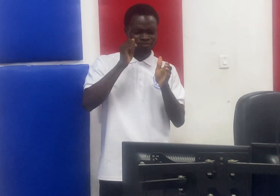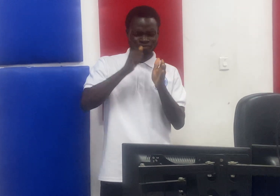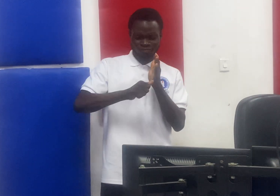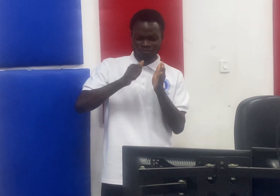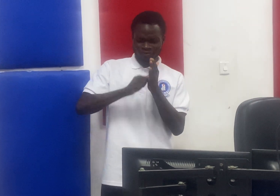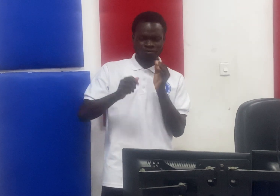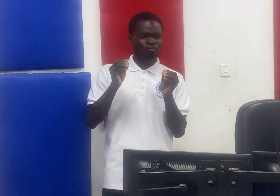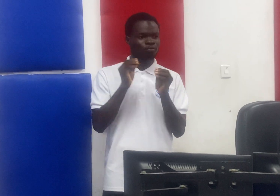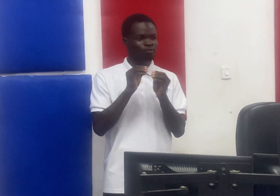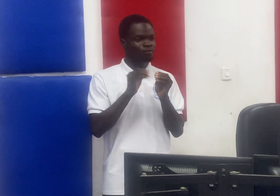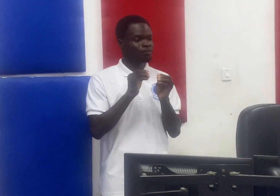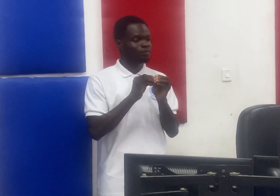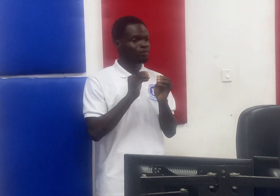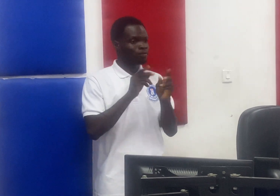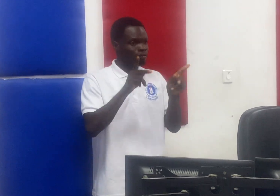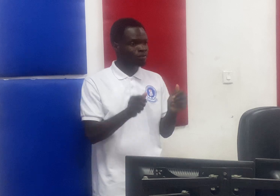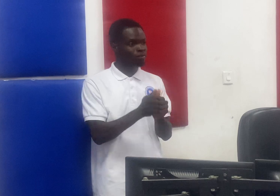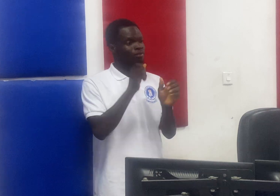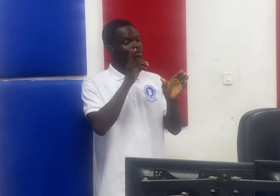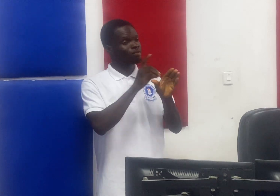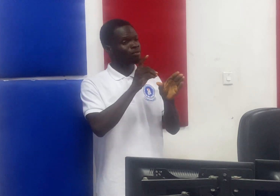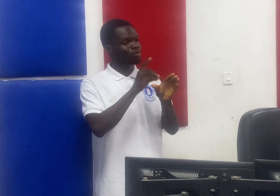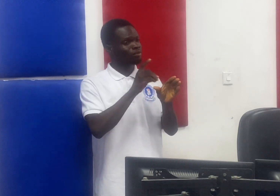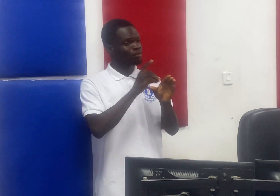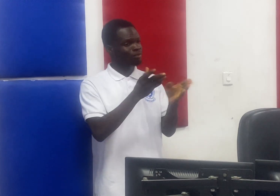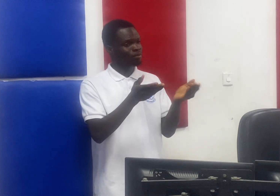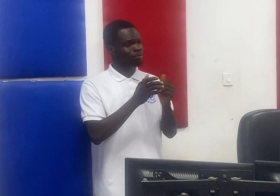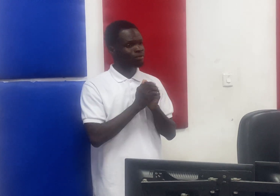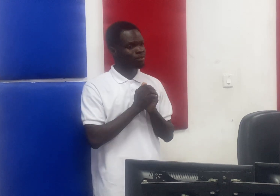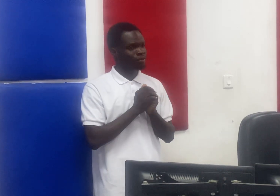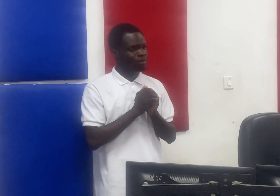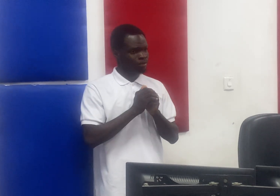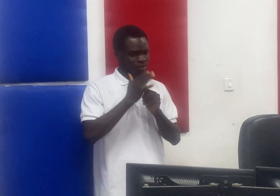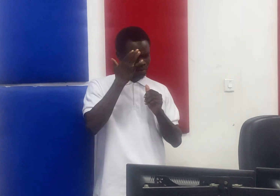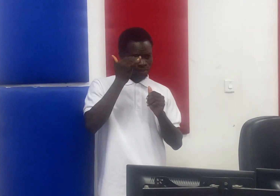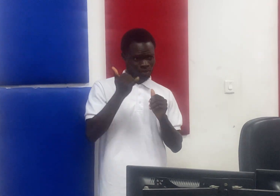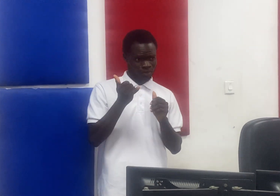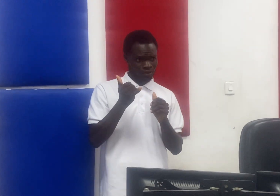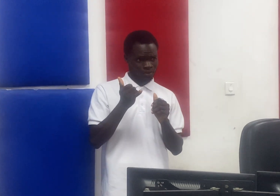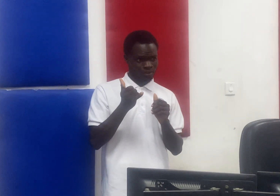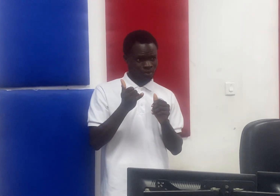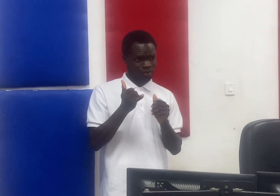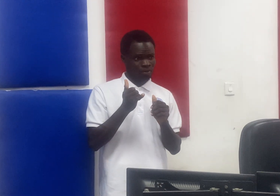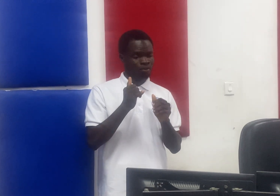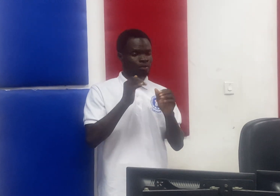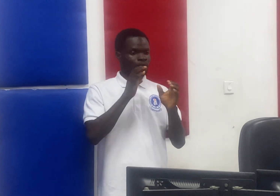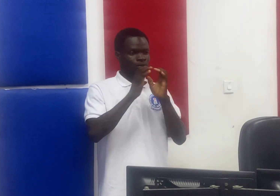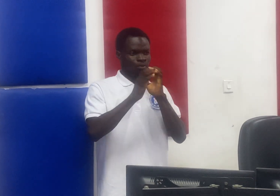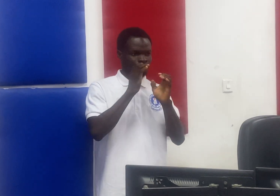in the aspect of persons with disabilities, why? Why is communication important?